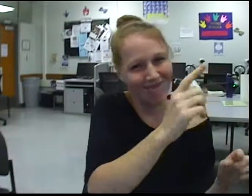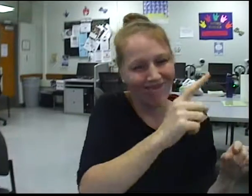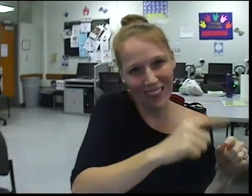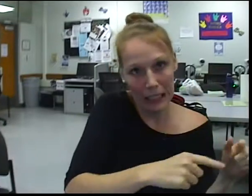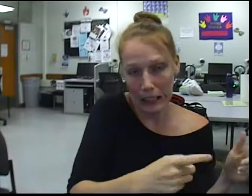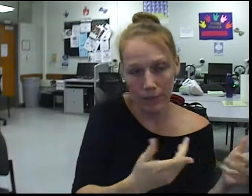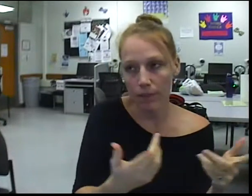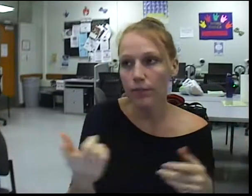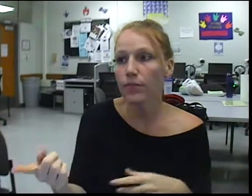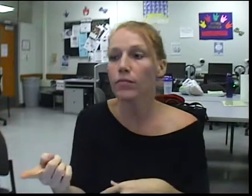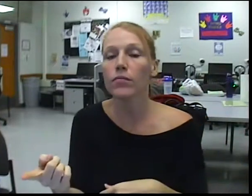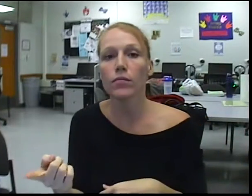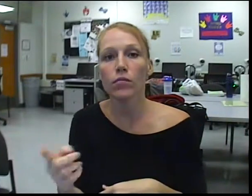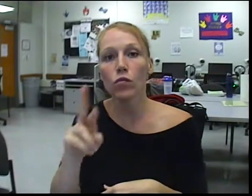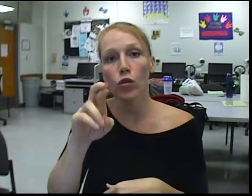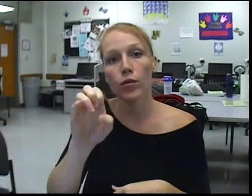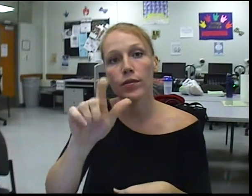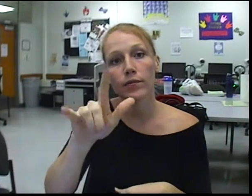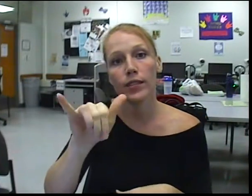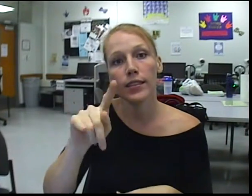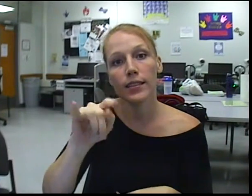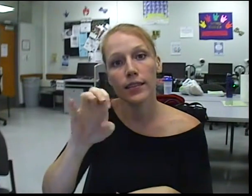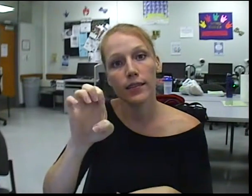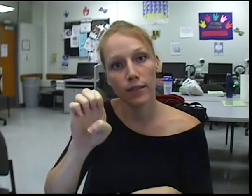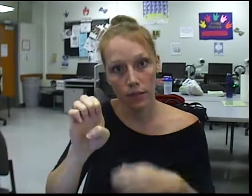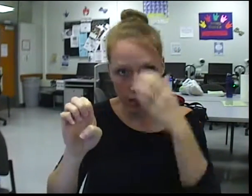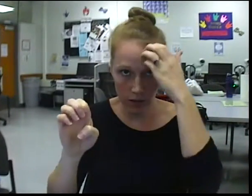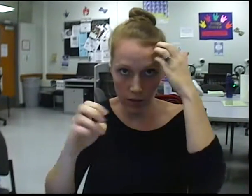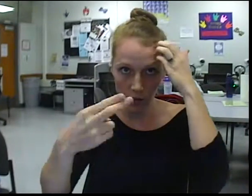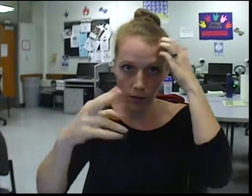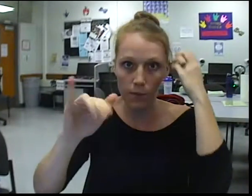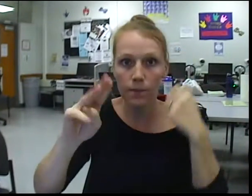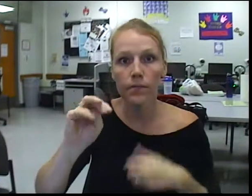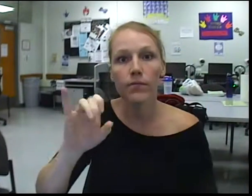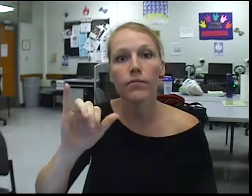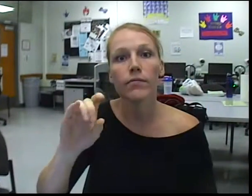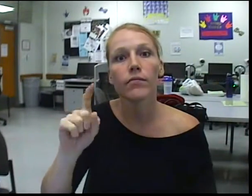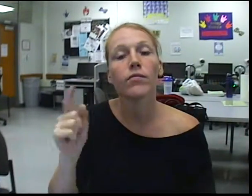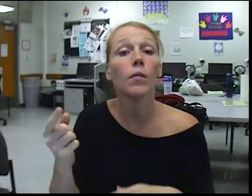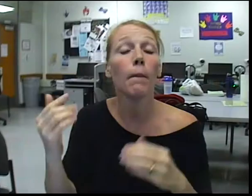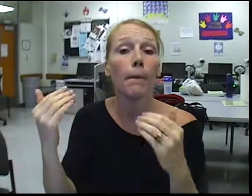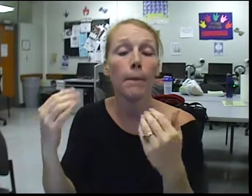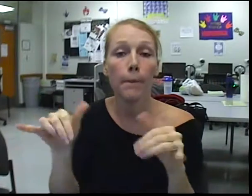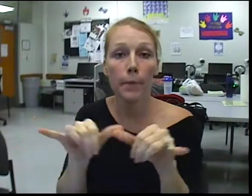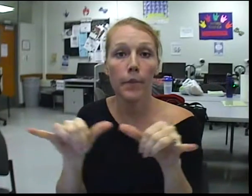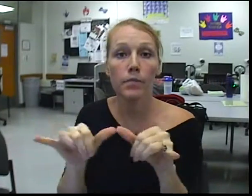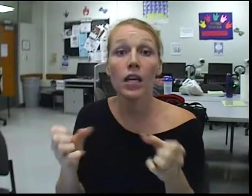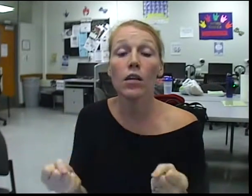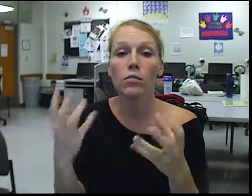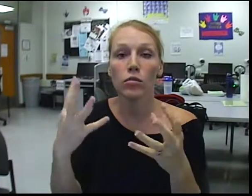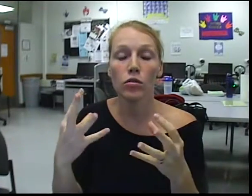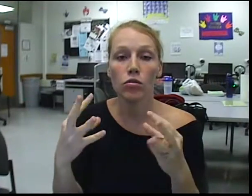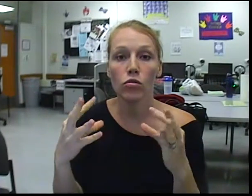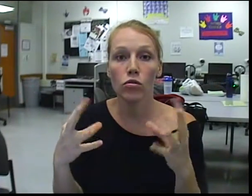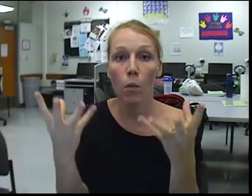us is we're measuring how much moisture is in the air at that time compared to how